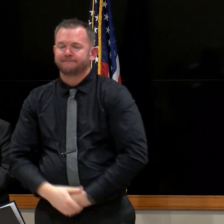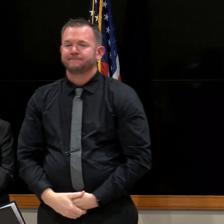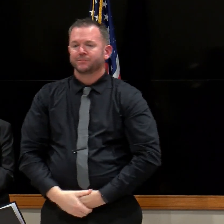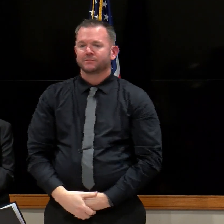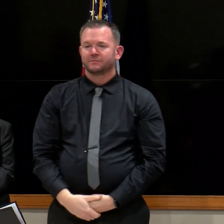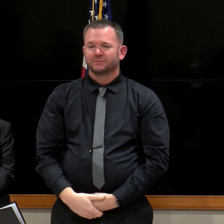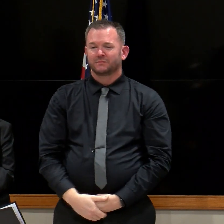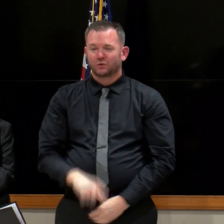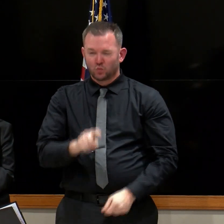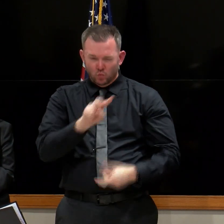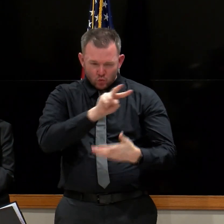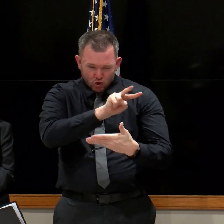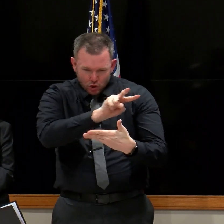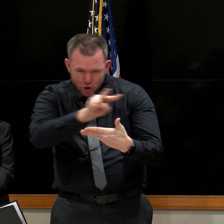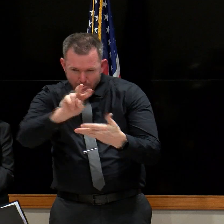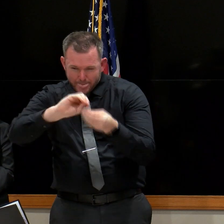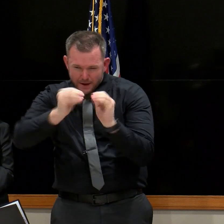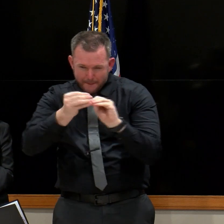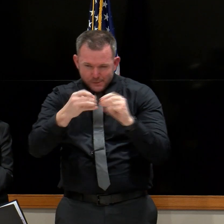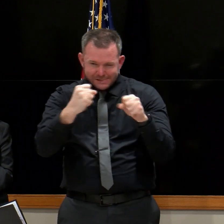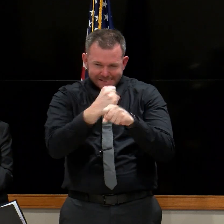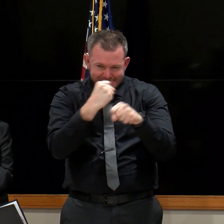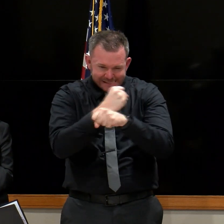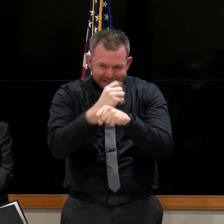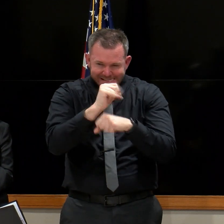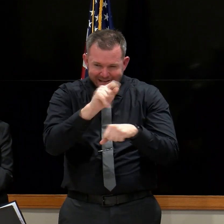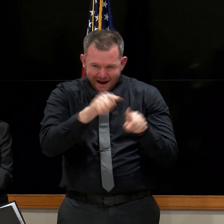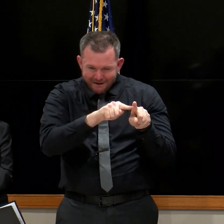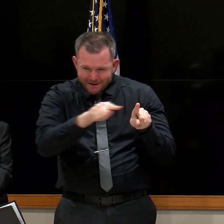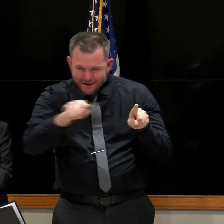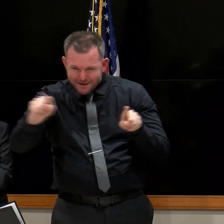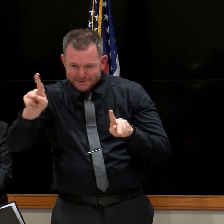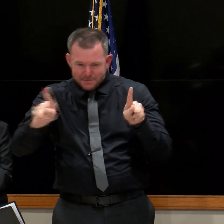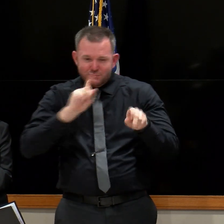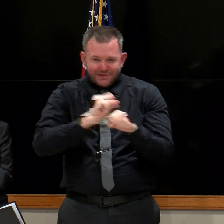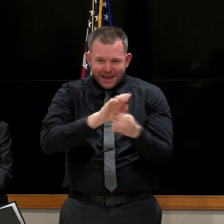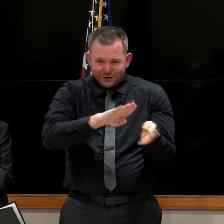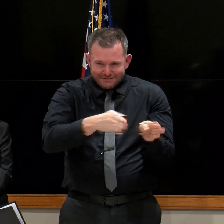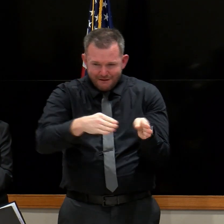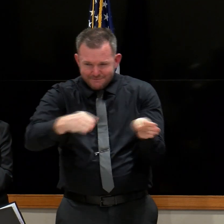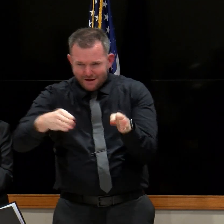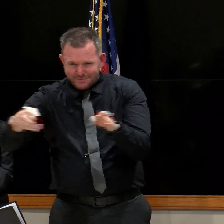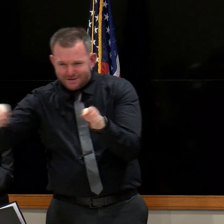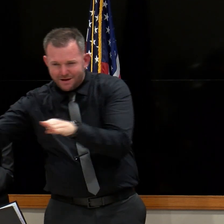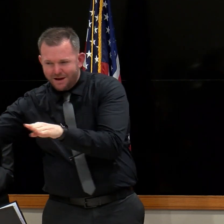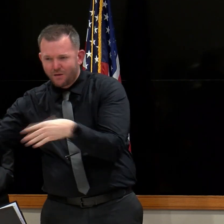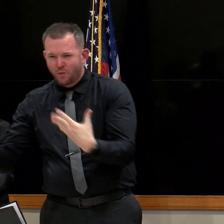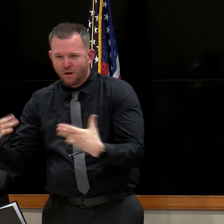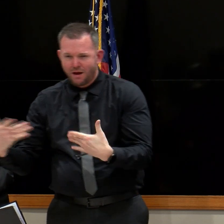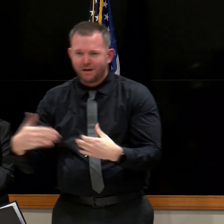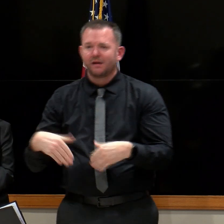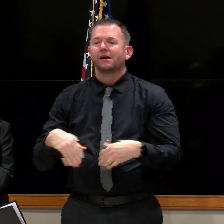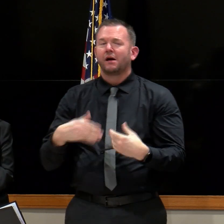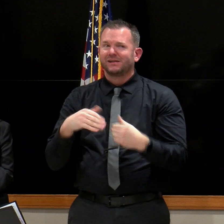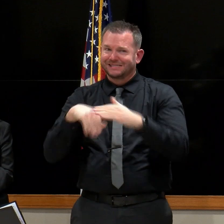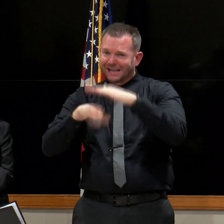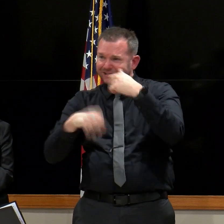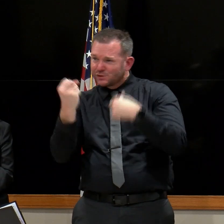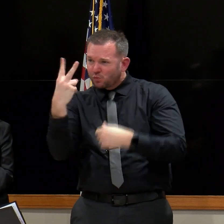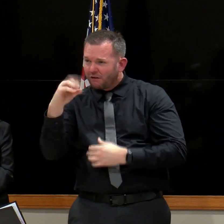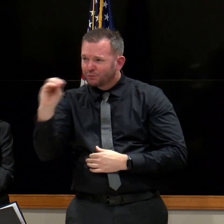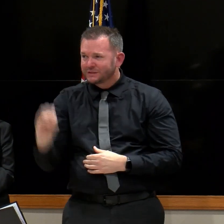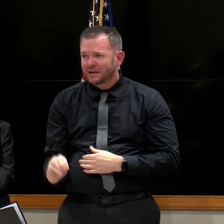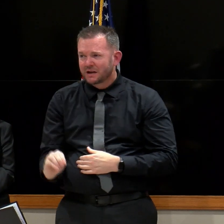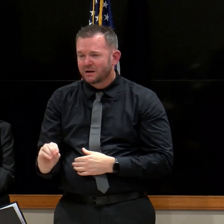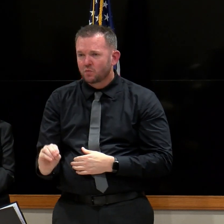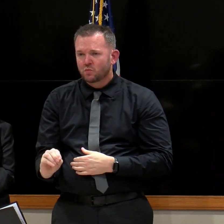the number of deaths, it's just under 12%. That's a huge percentage. The risk is really serious. And so we are not out